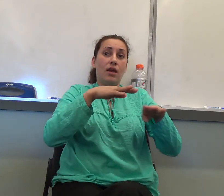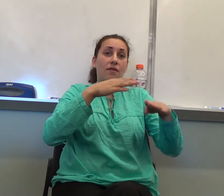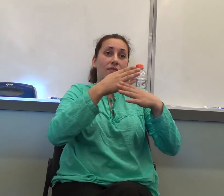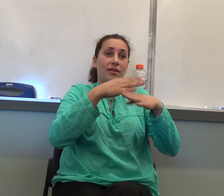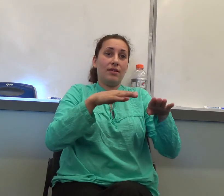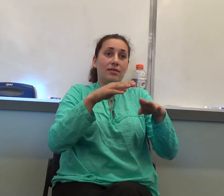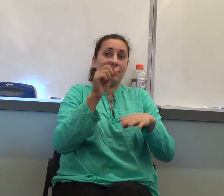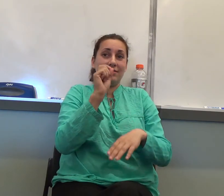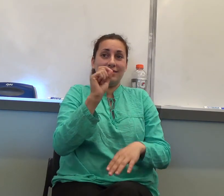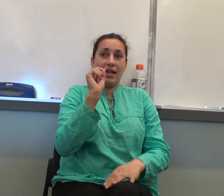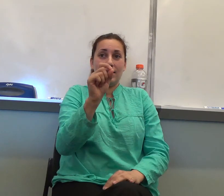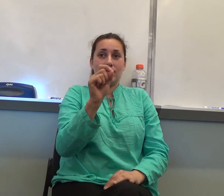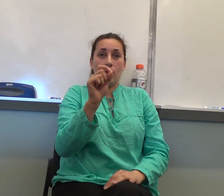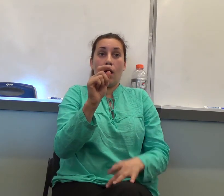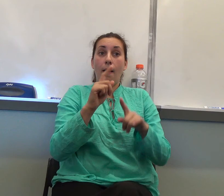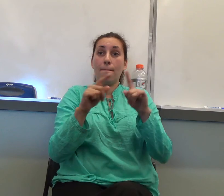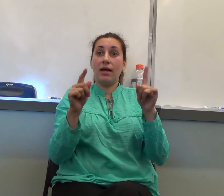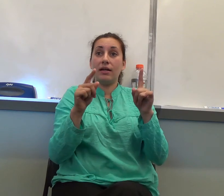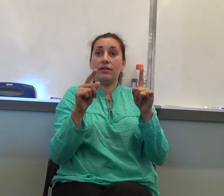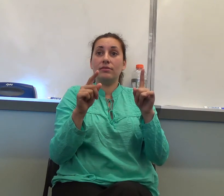decimal, but the divisor is a decimal?